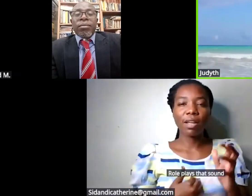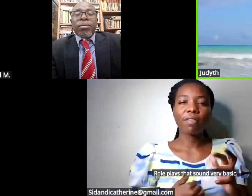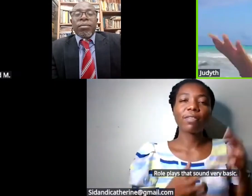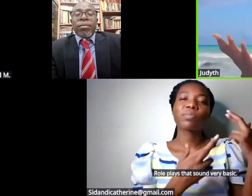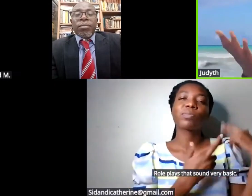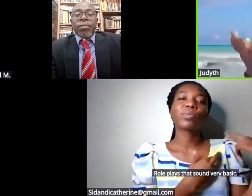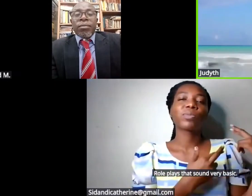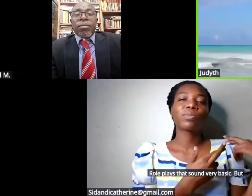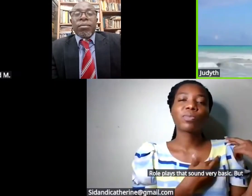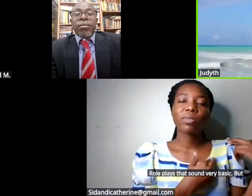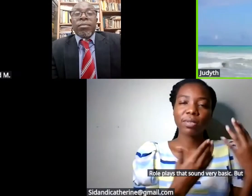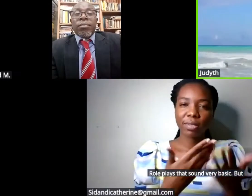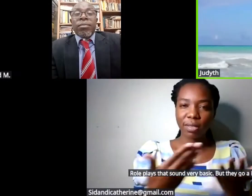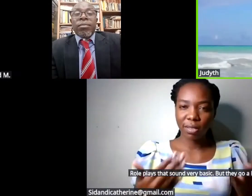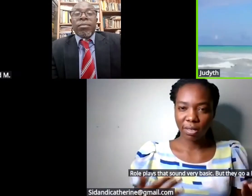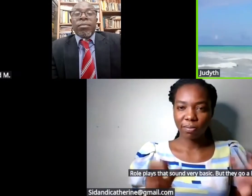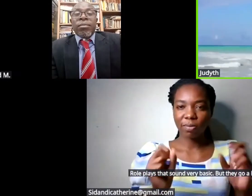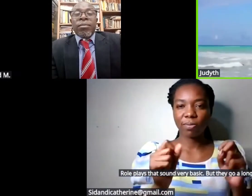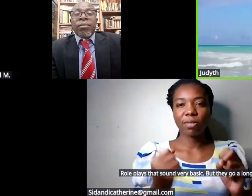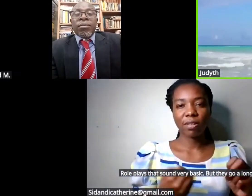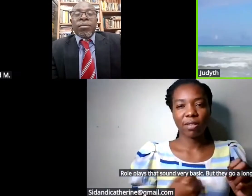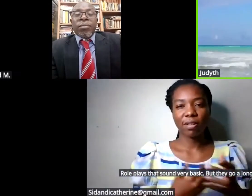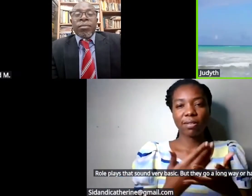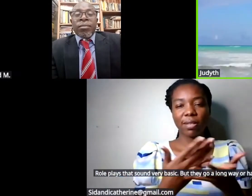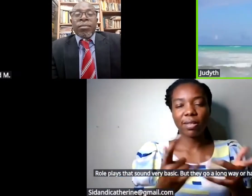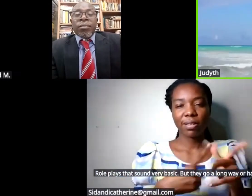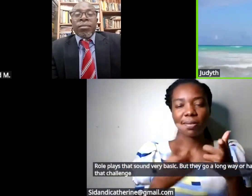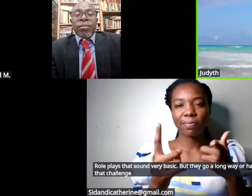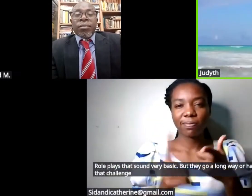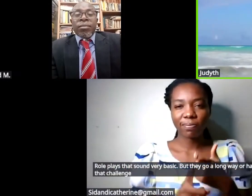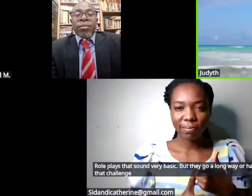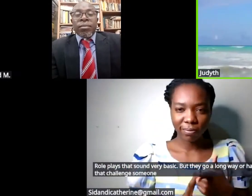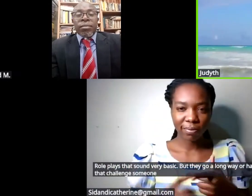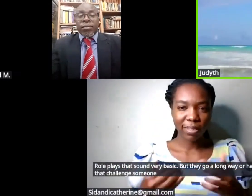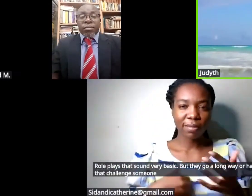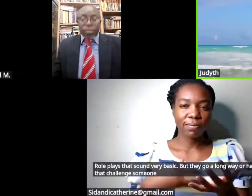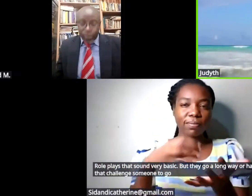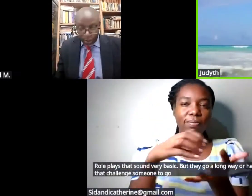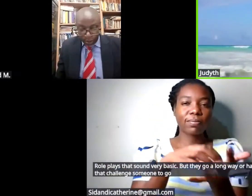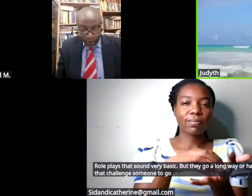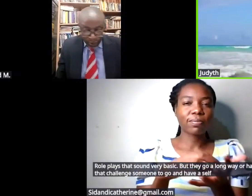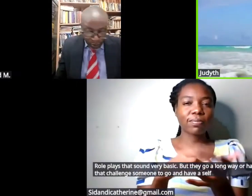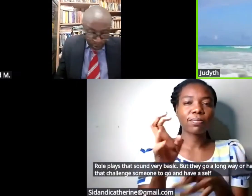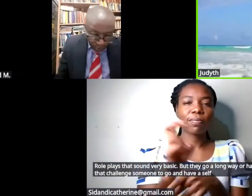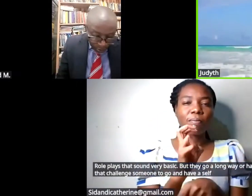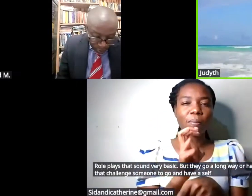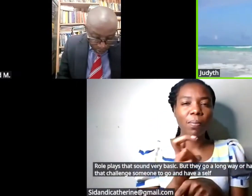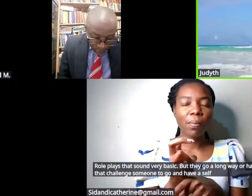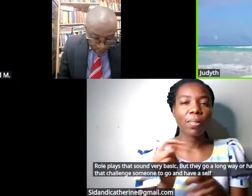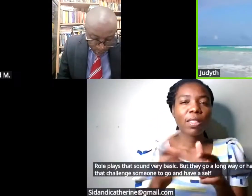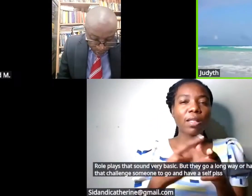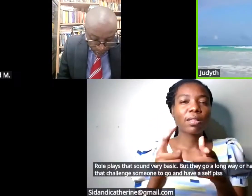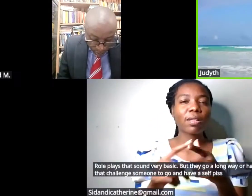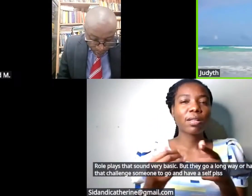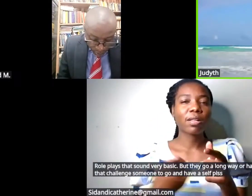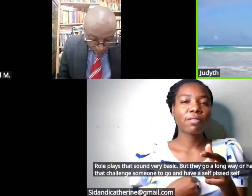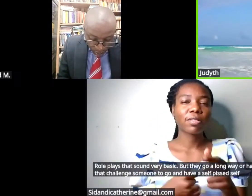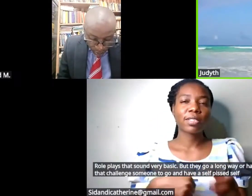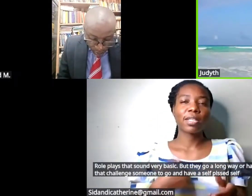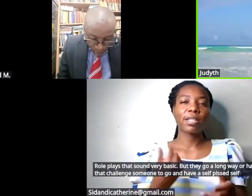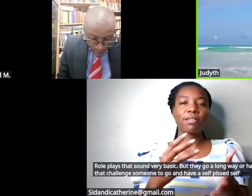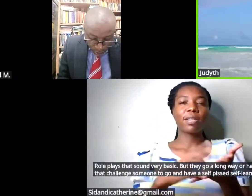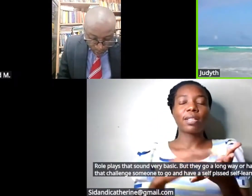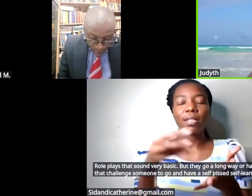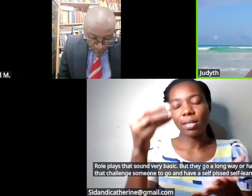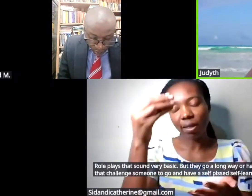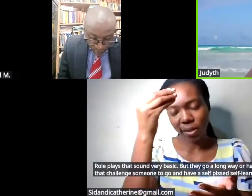but they go a long way, or having case studies that challenge someone to go and have a self-paced, self-learning